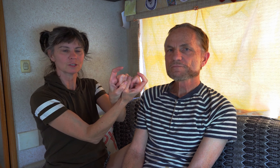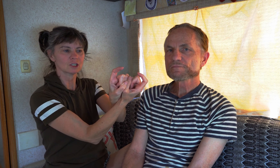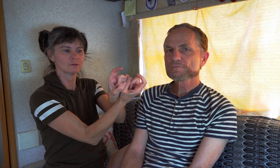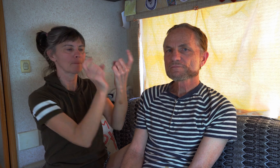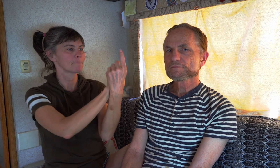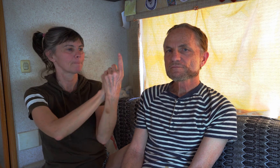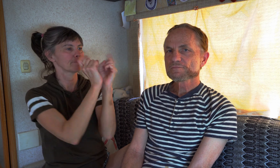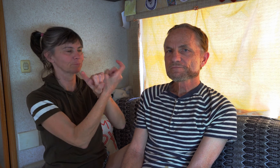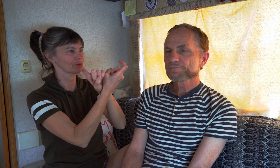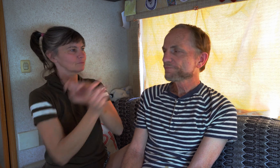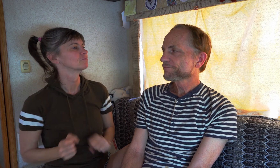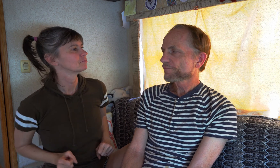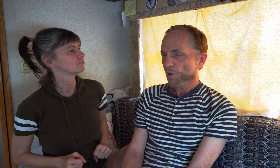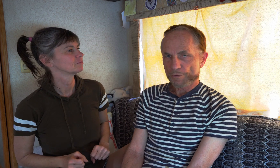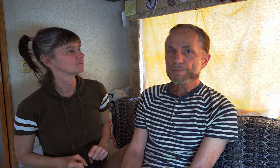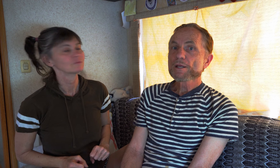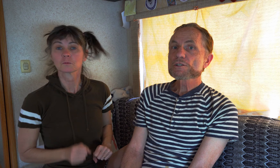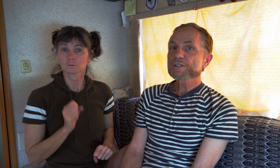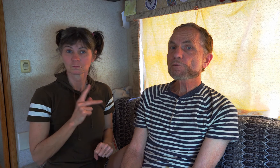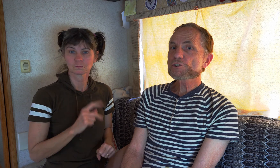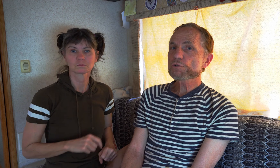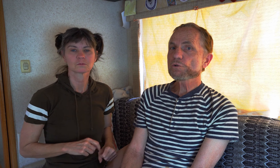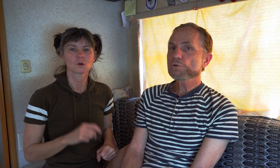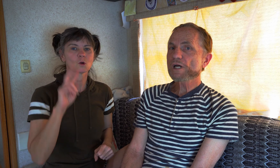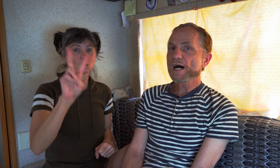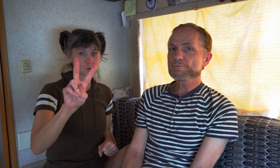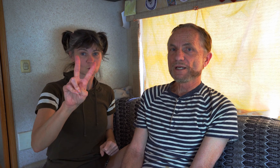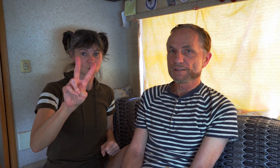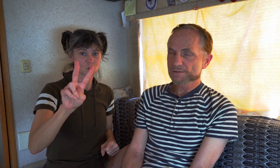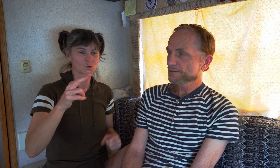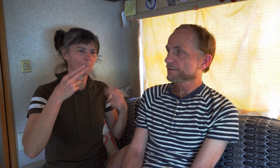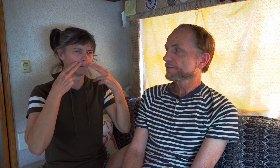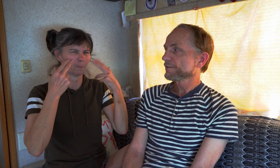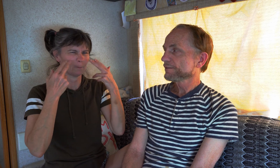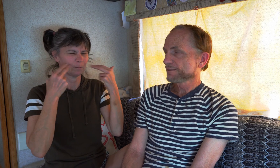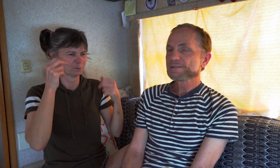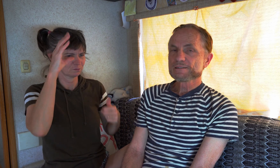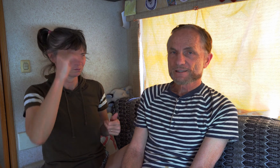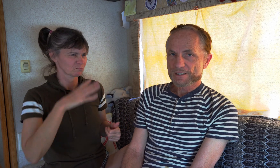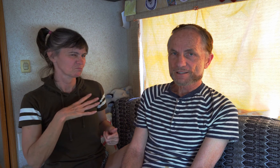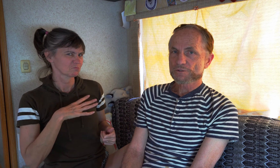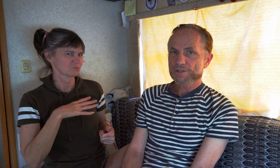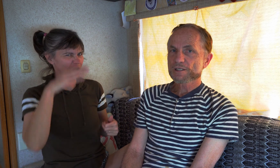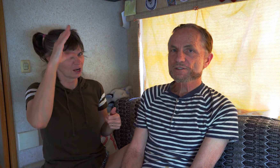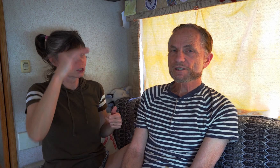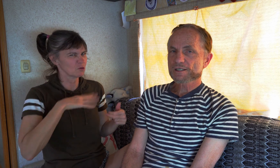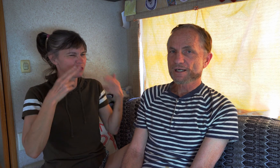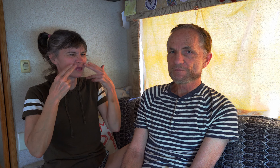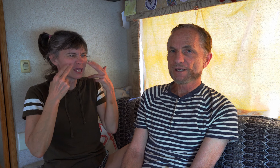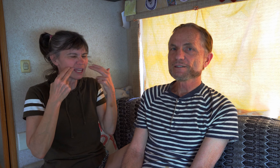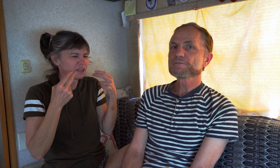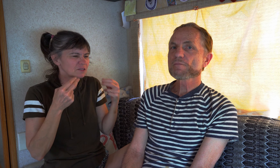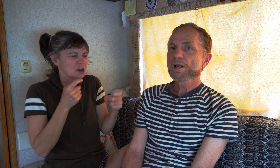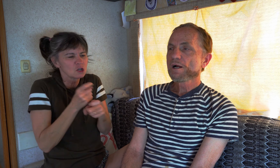change position. Okay, so there were two con men. Yes, two thieves. Kind of two